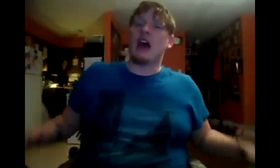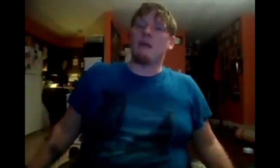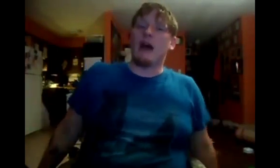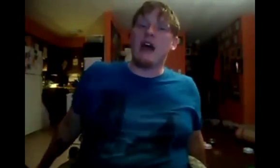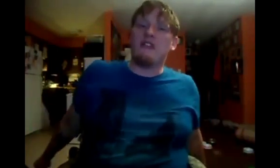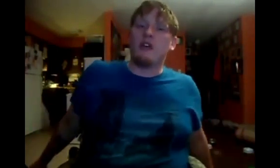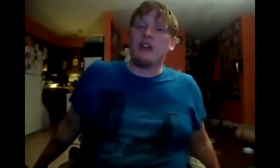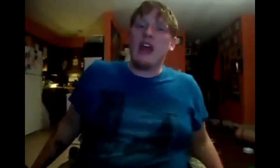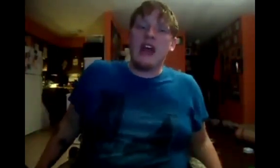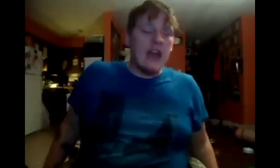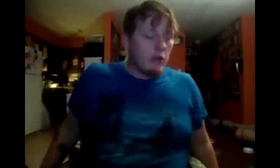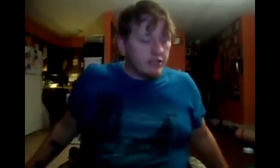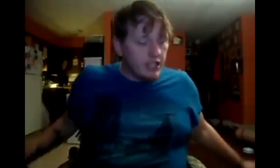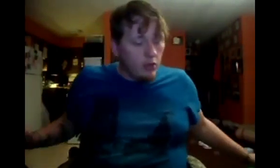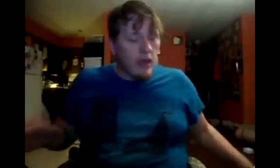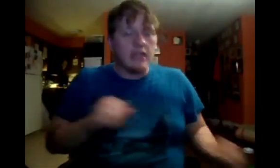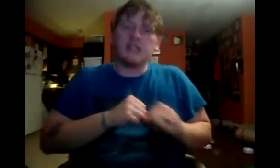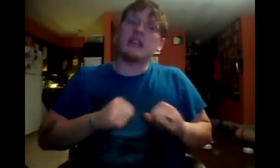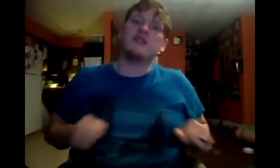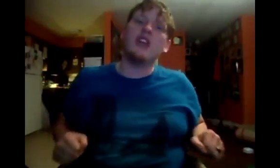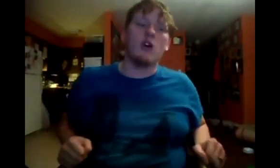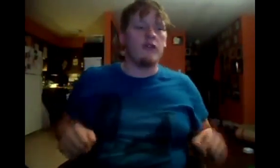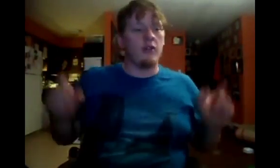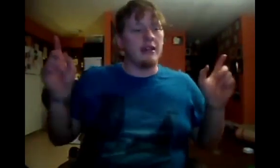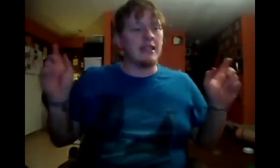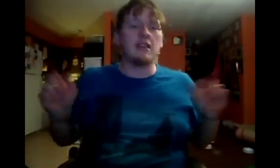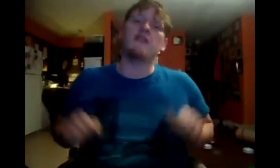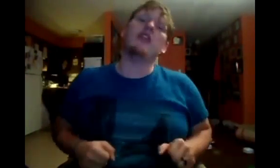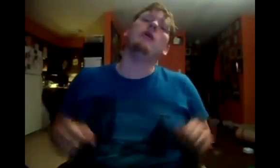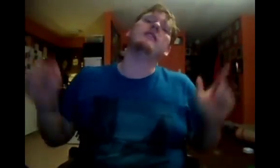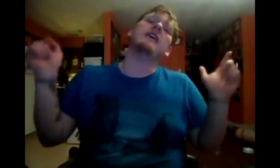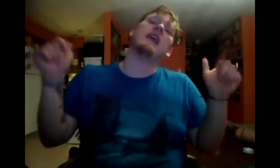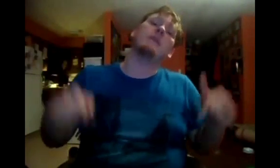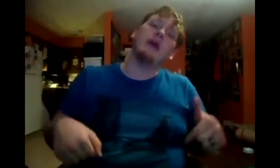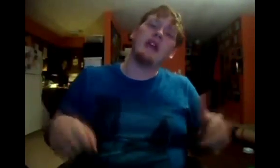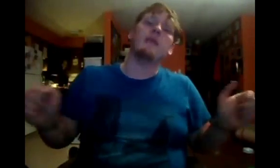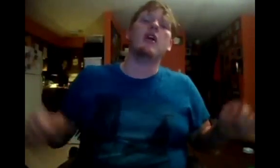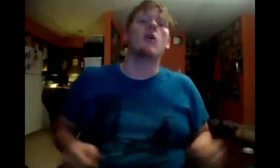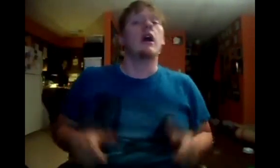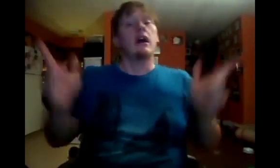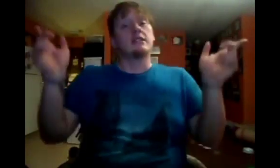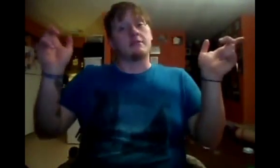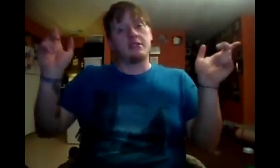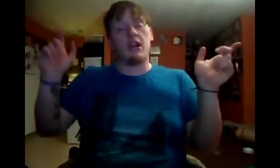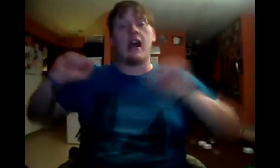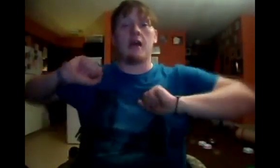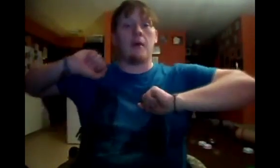the time I have for today, and I will see you guys in the next video. If you guys like the video, hit that like button down below. Subscribe